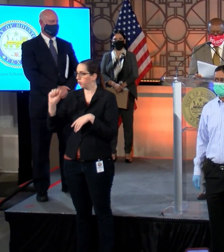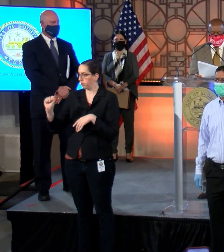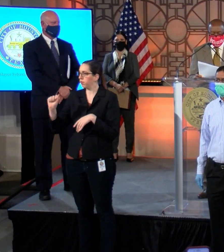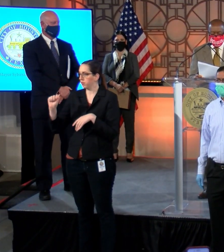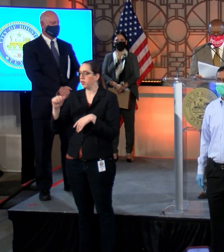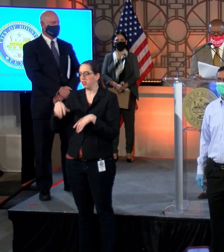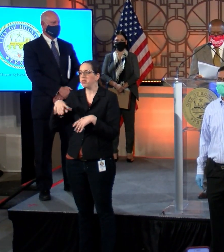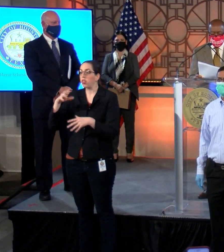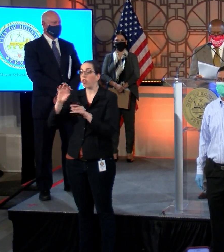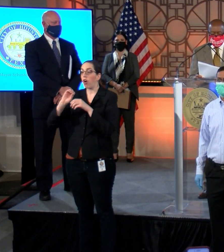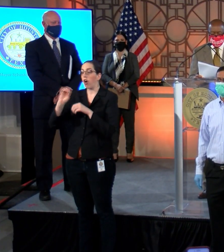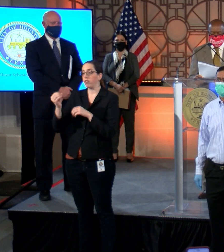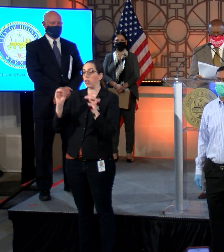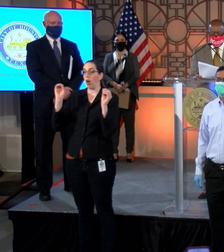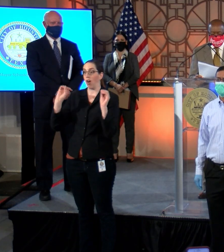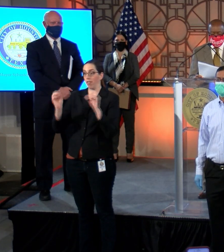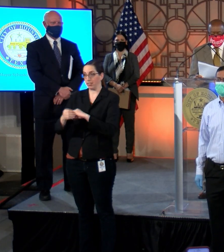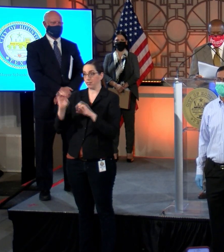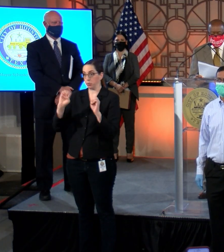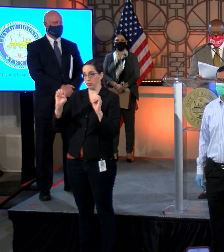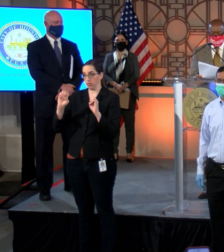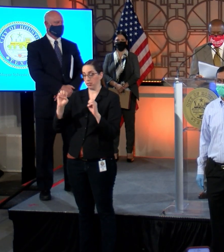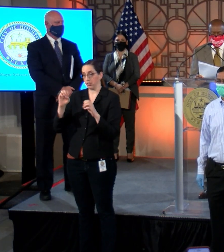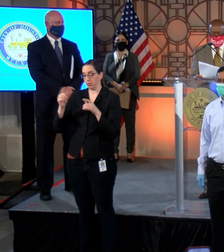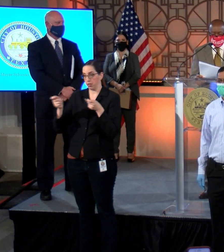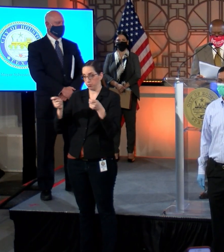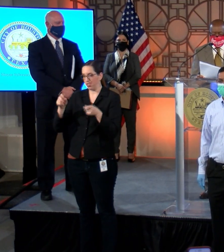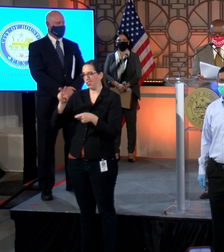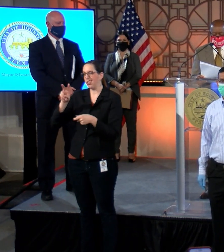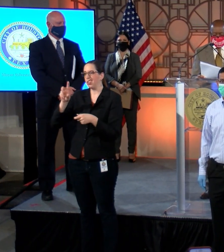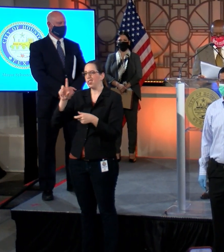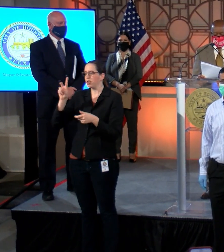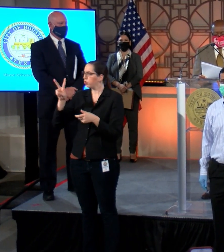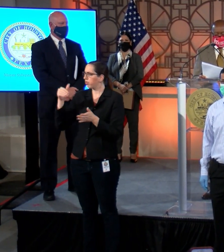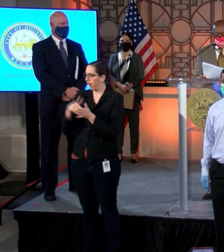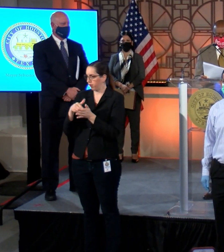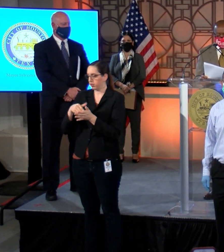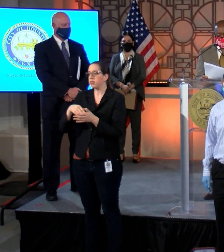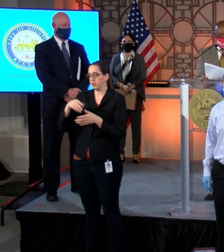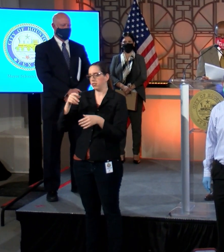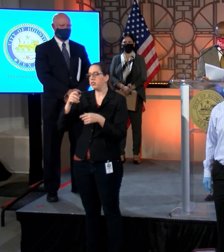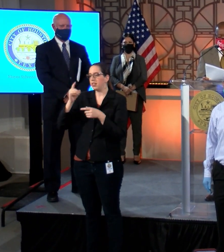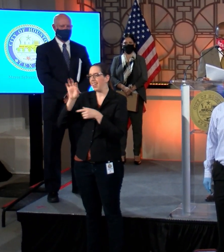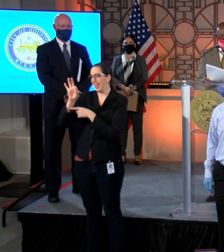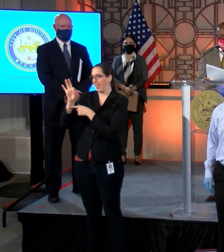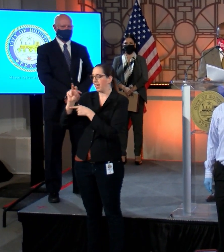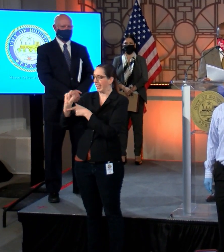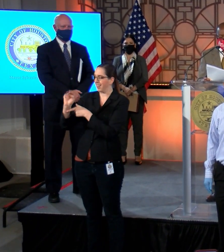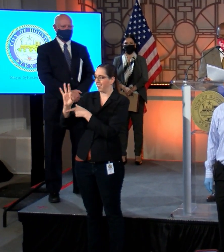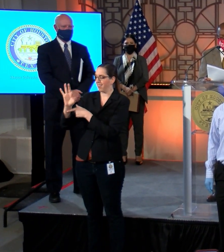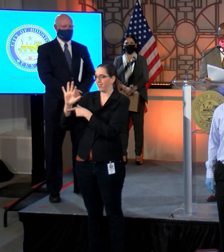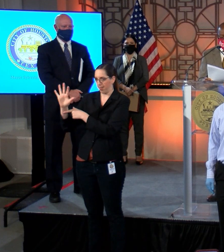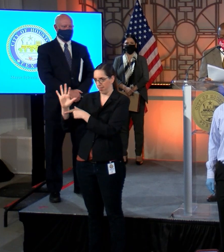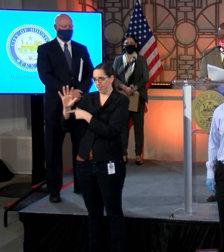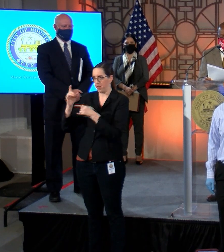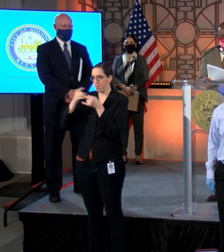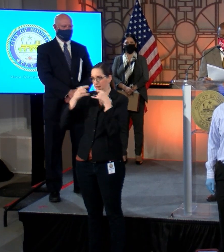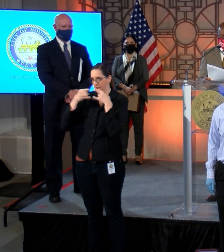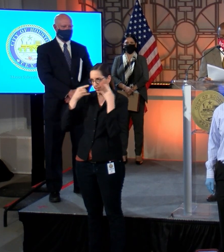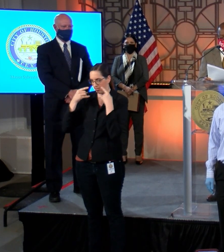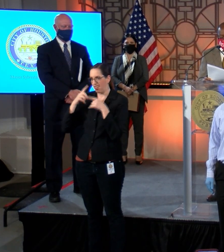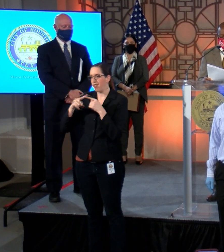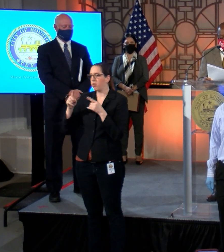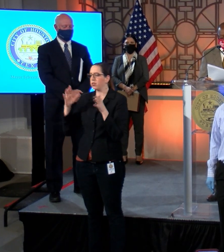Emergency Management, there will be 2,000 N95 masks from Siwa International, 2,000 N95 from the Small Independent